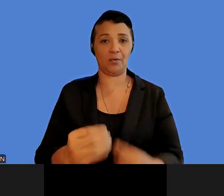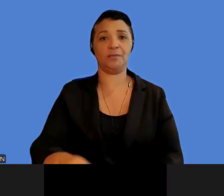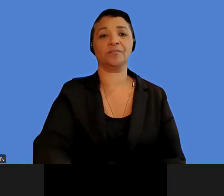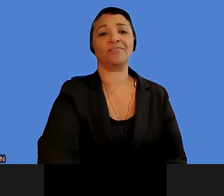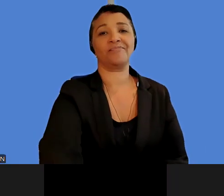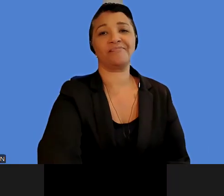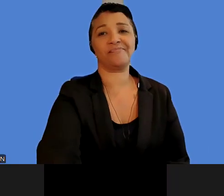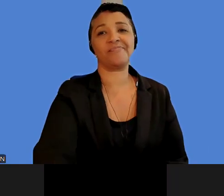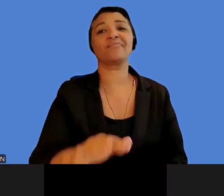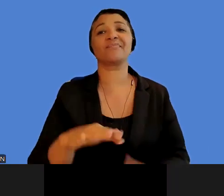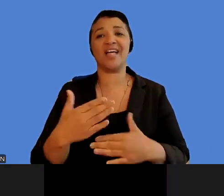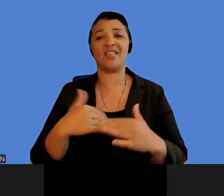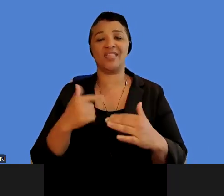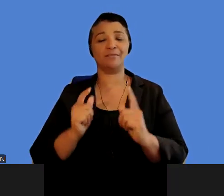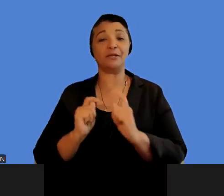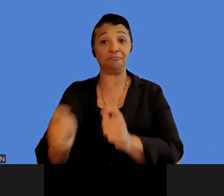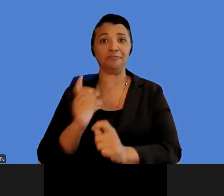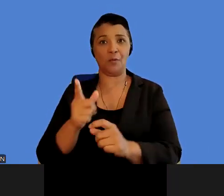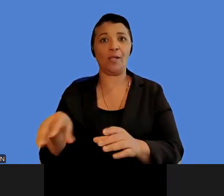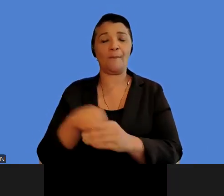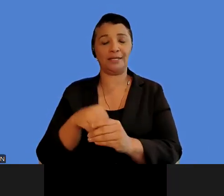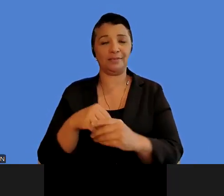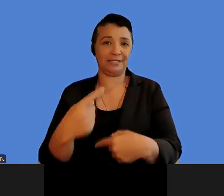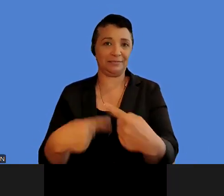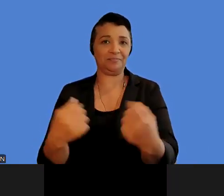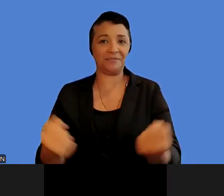before passing the floor back to our participatory element.